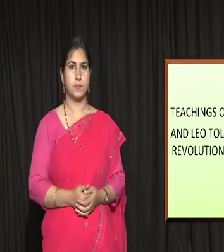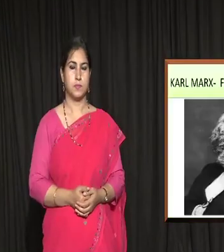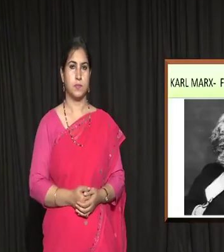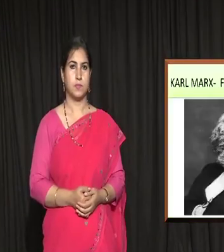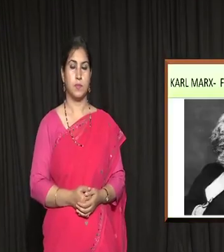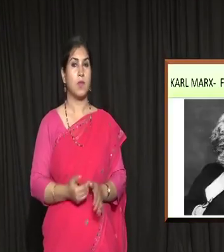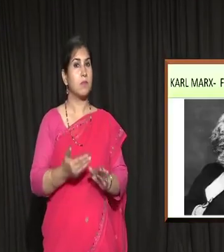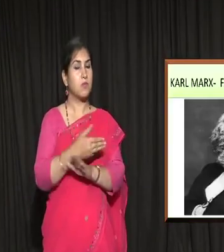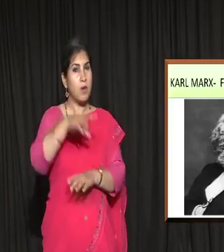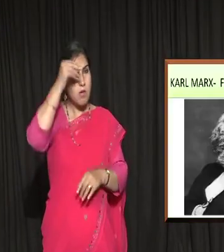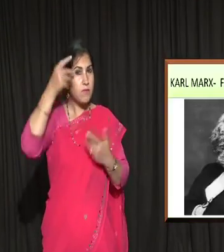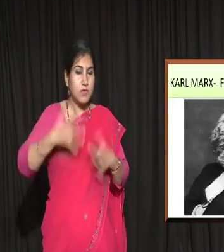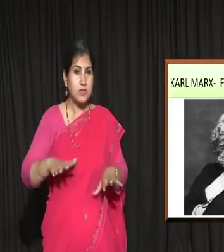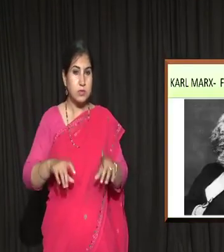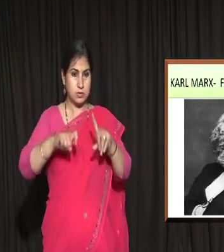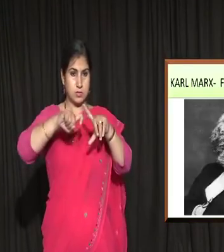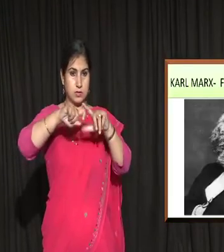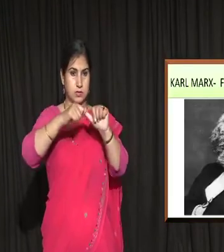We already know about Karl Marx,